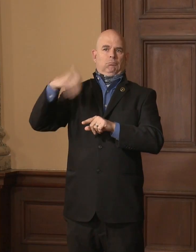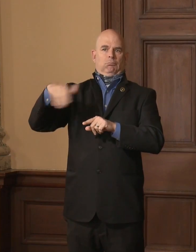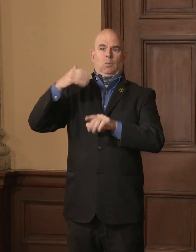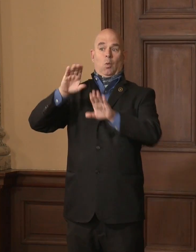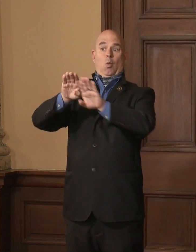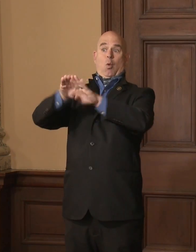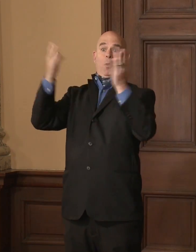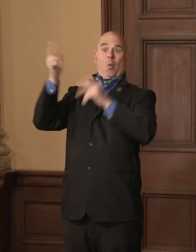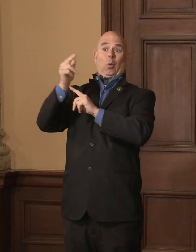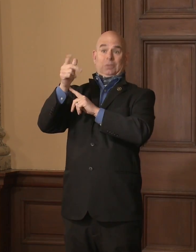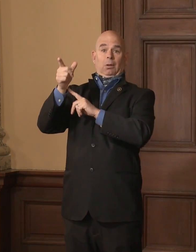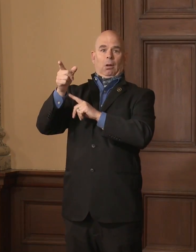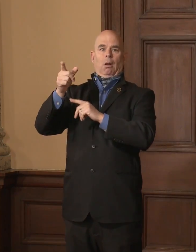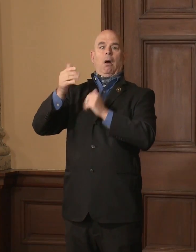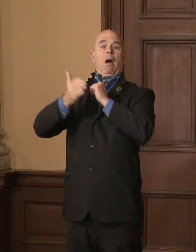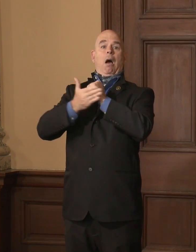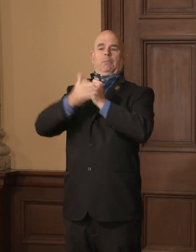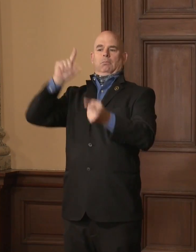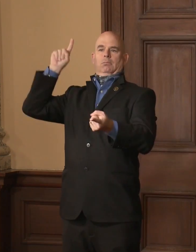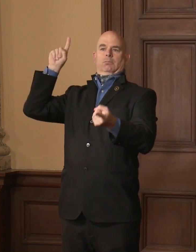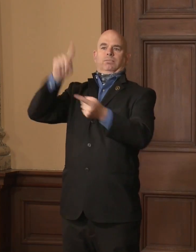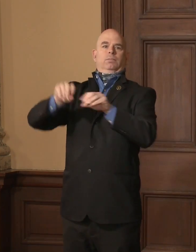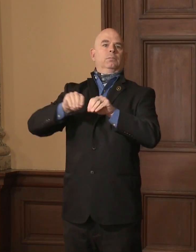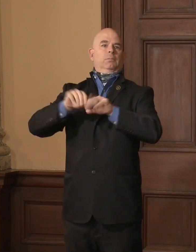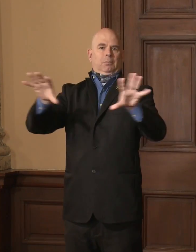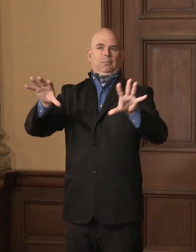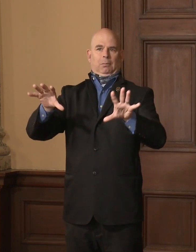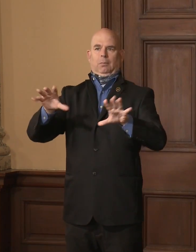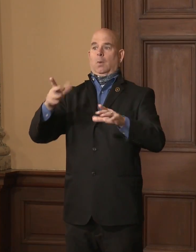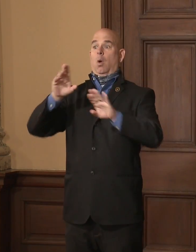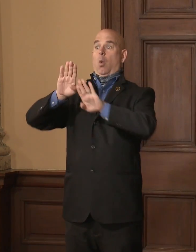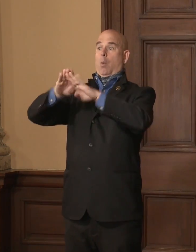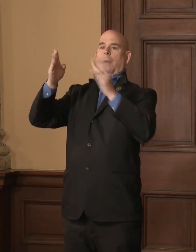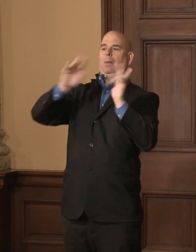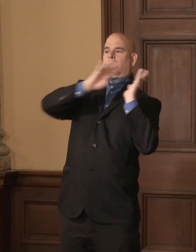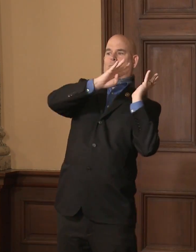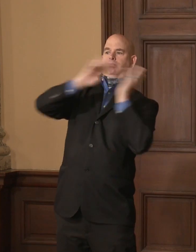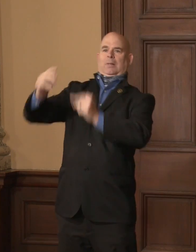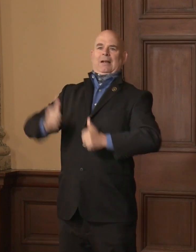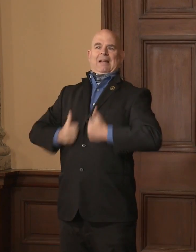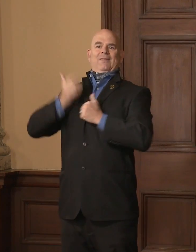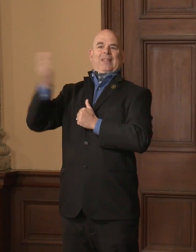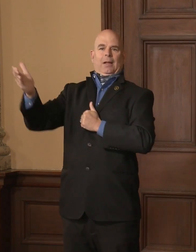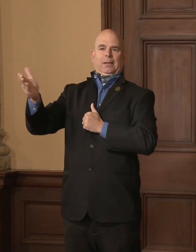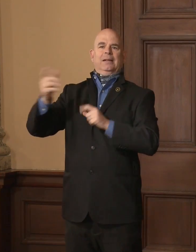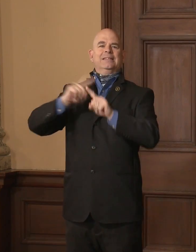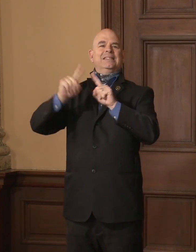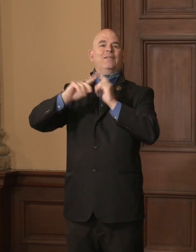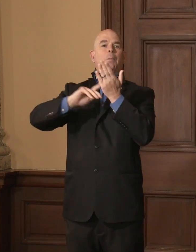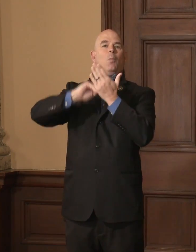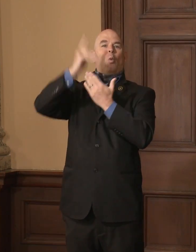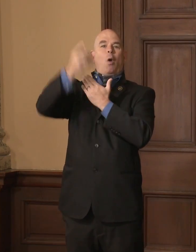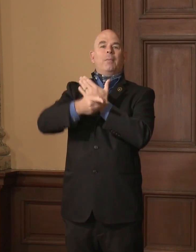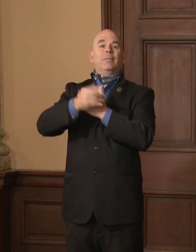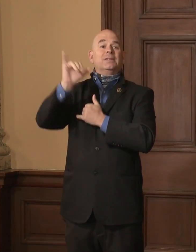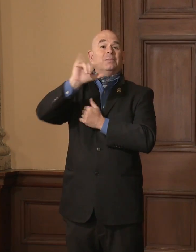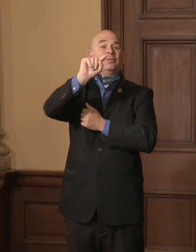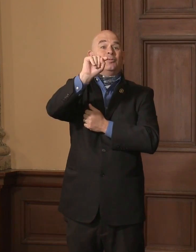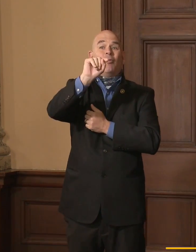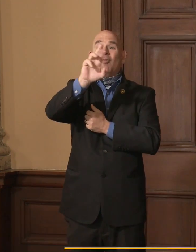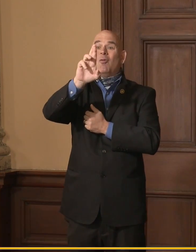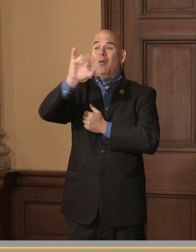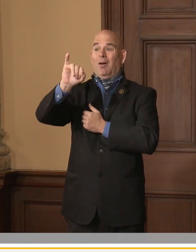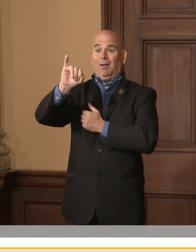TRI support initiative is a significant step in our continued work to reduce the spread of COVID-19.